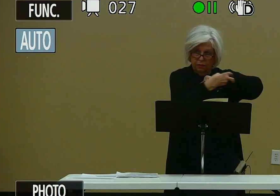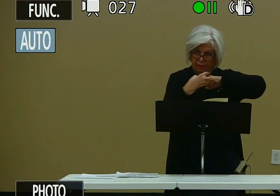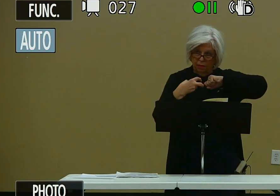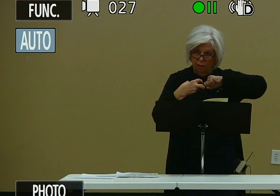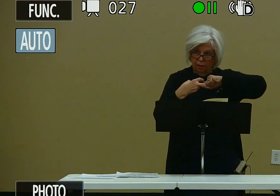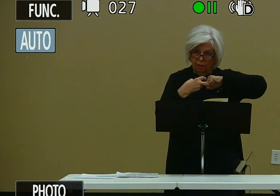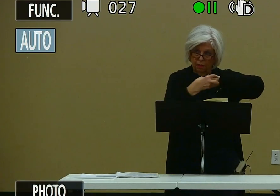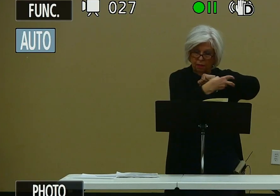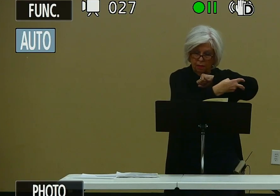Steal.